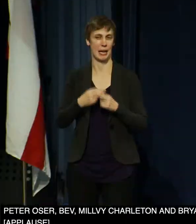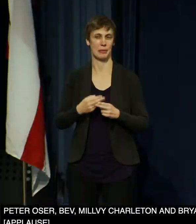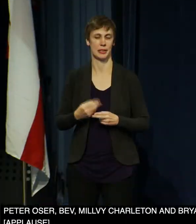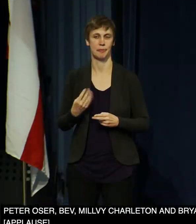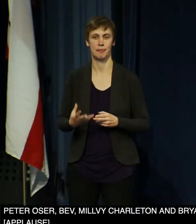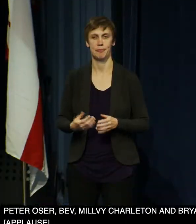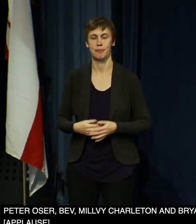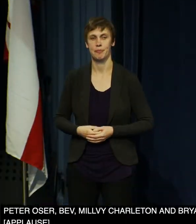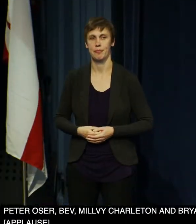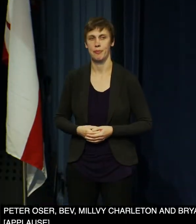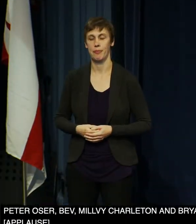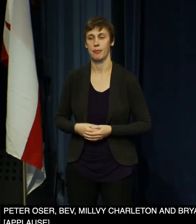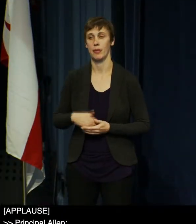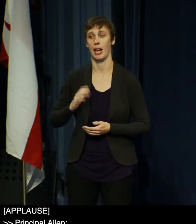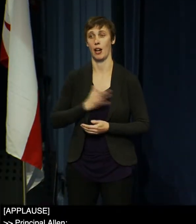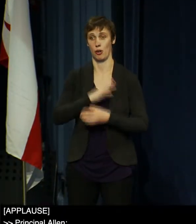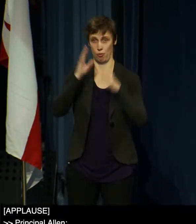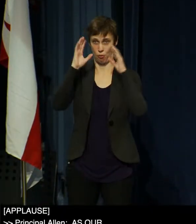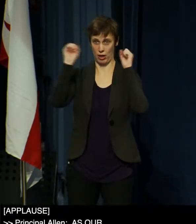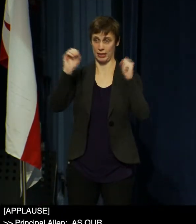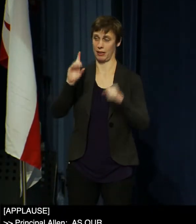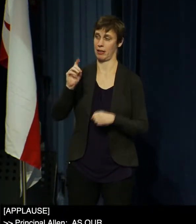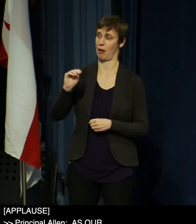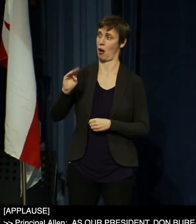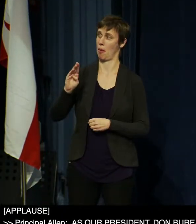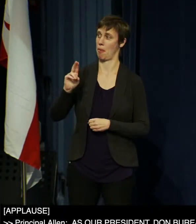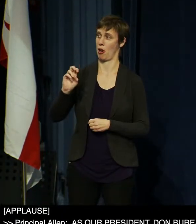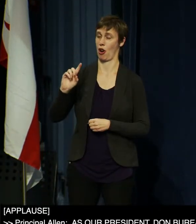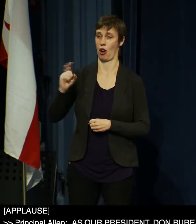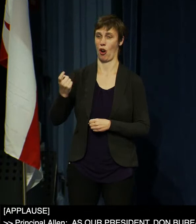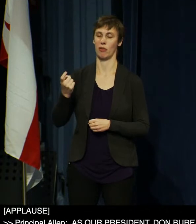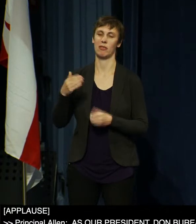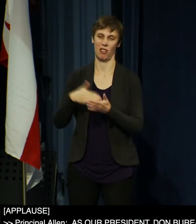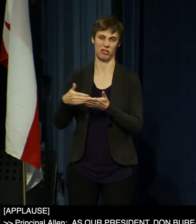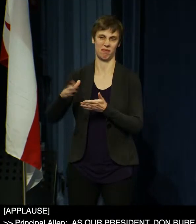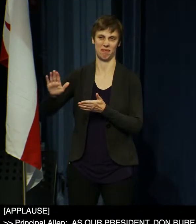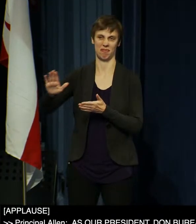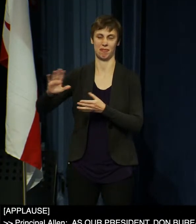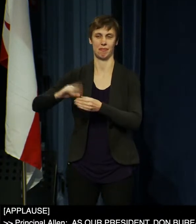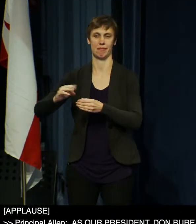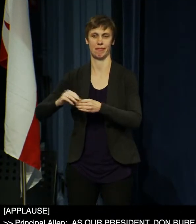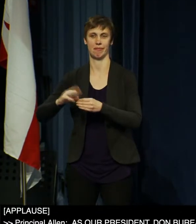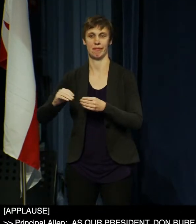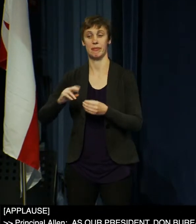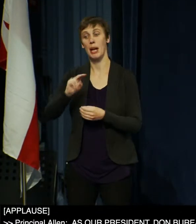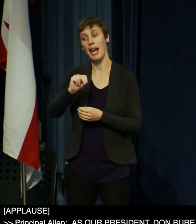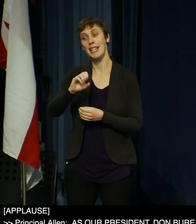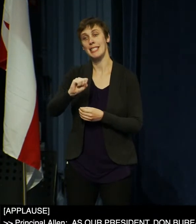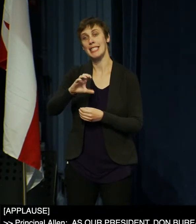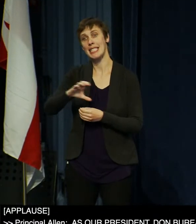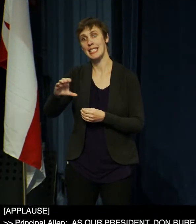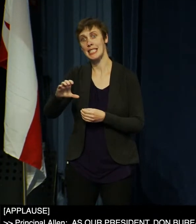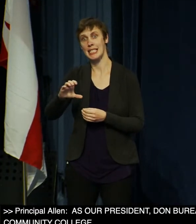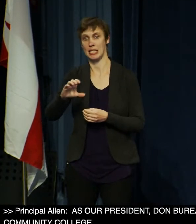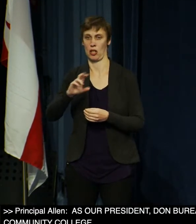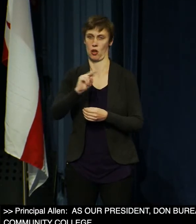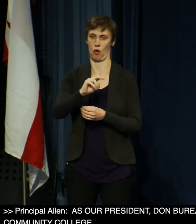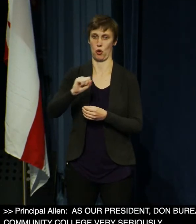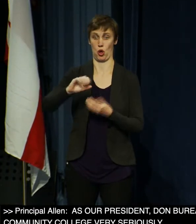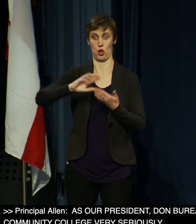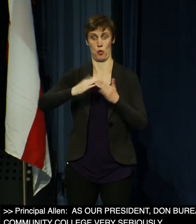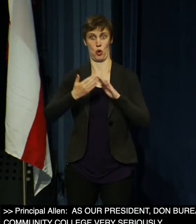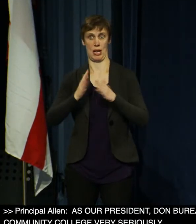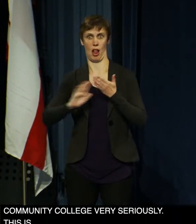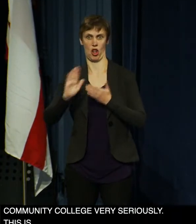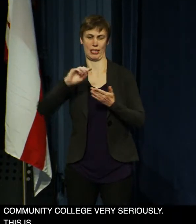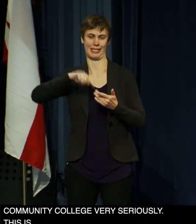As our president, Don Bureau, has often said, we take community in community college very seriously. This is a very